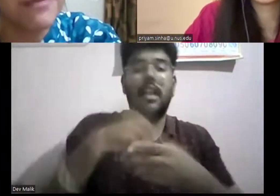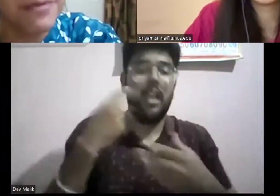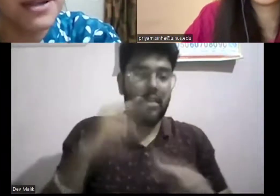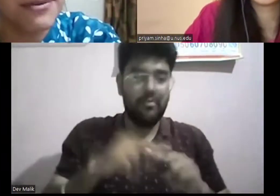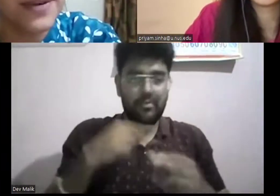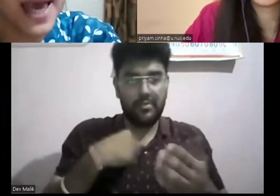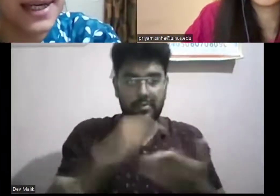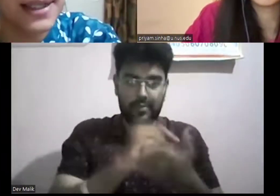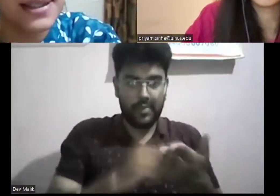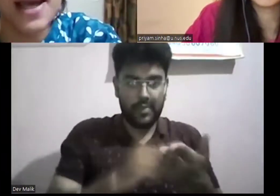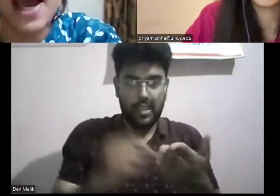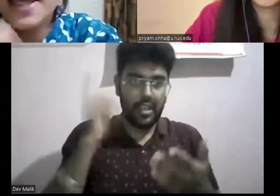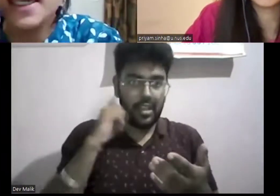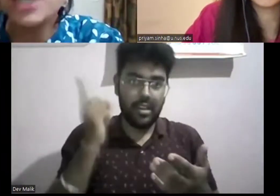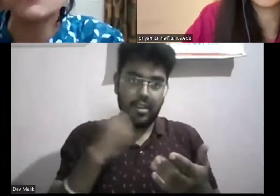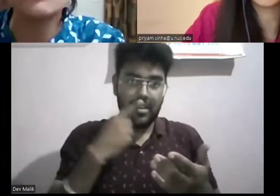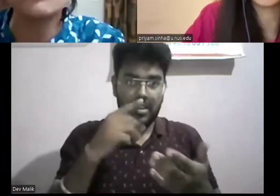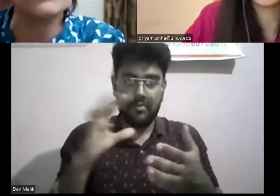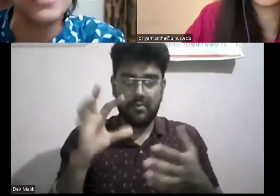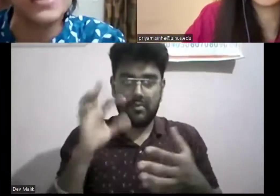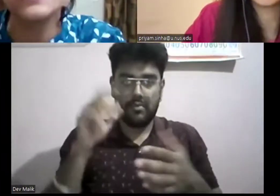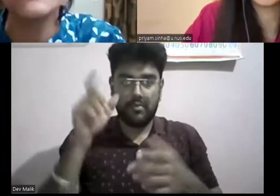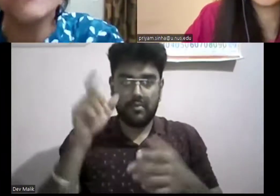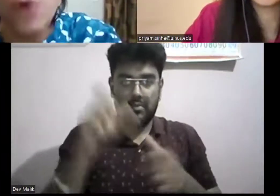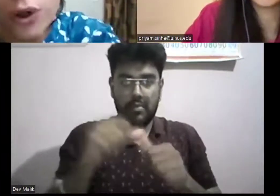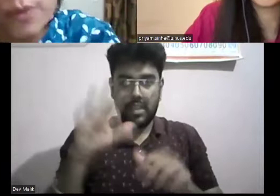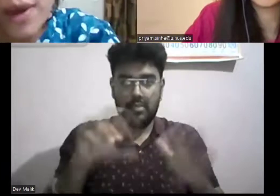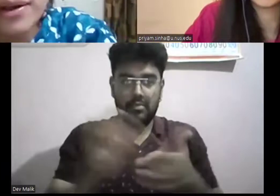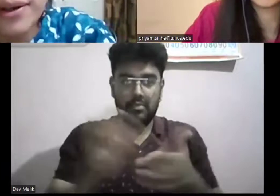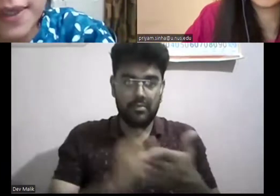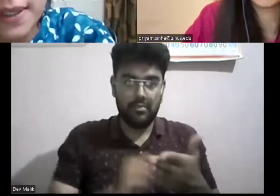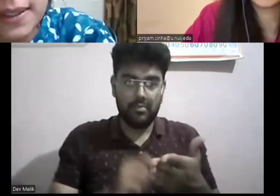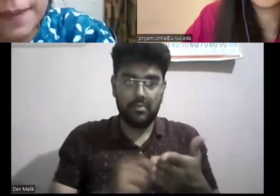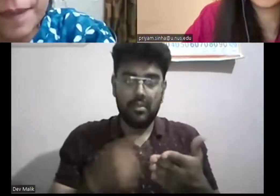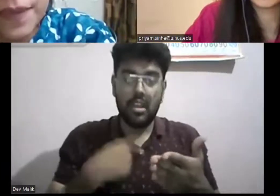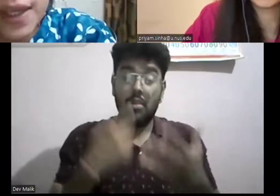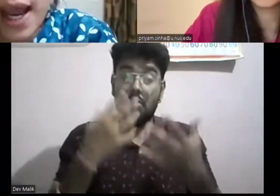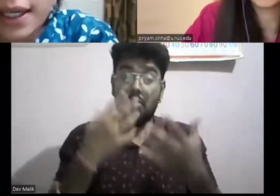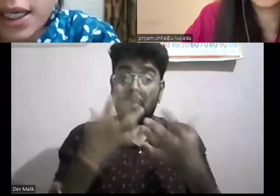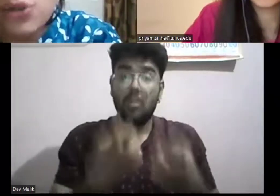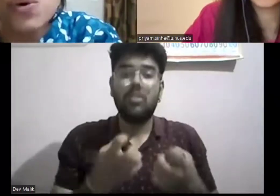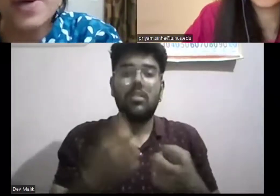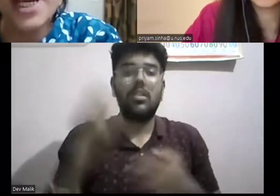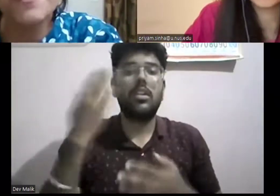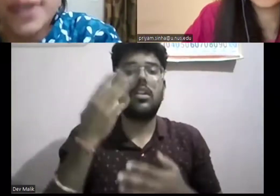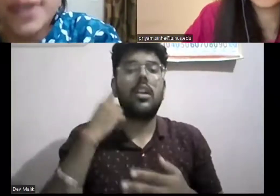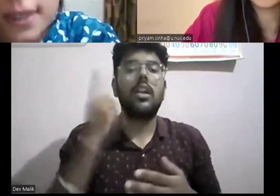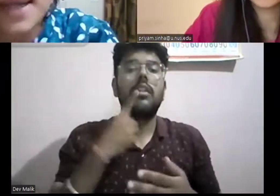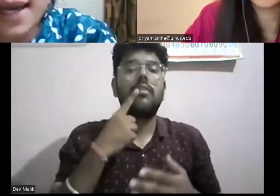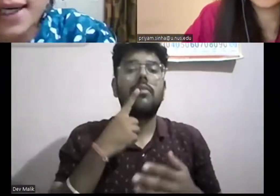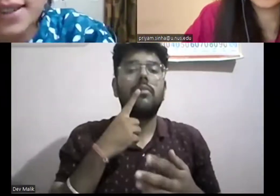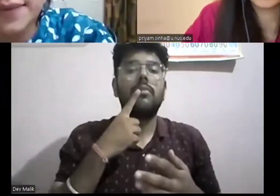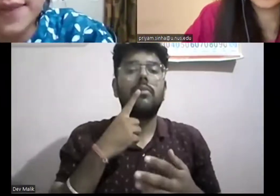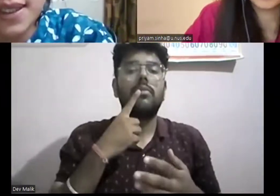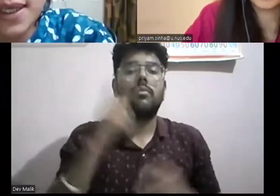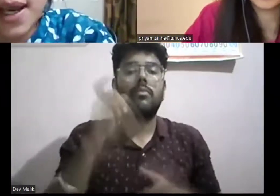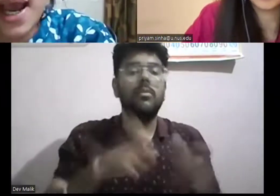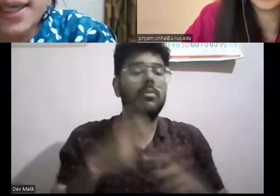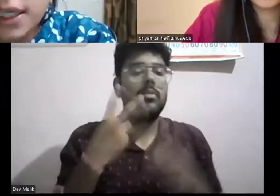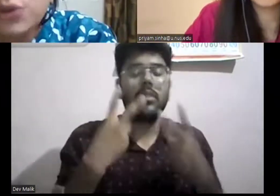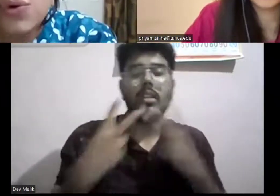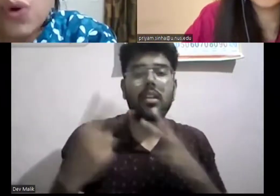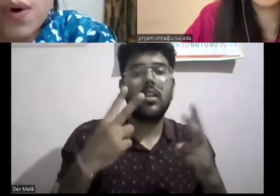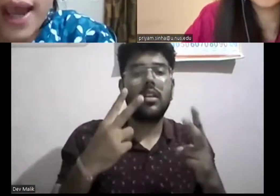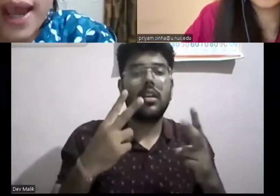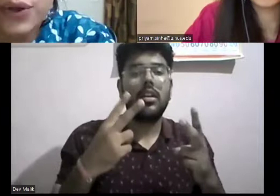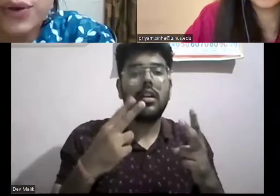a deaf character, I need to look at deaf autobiographies. I need to look at personal narratives. I